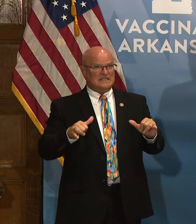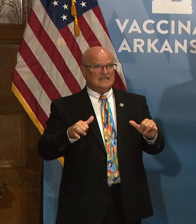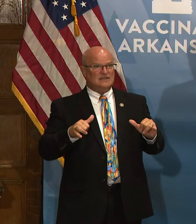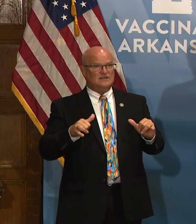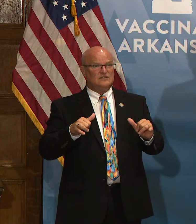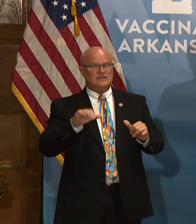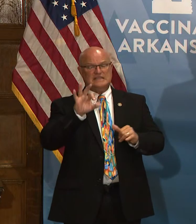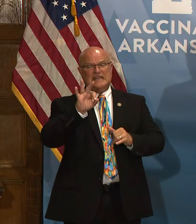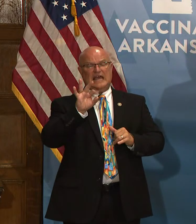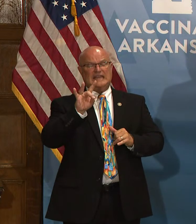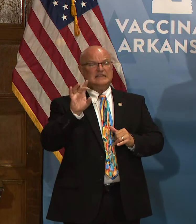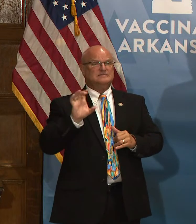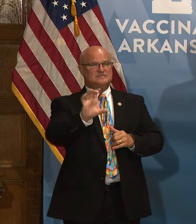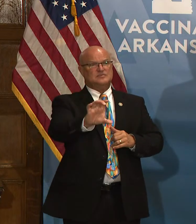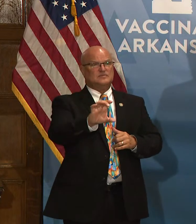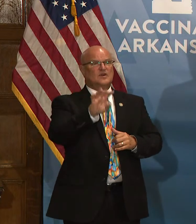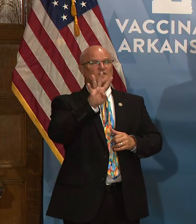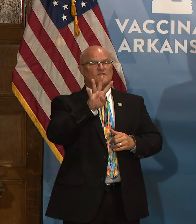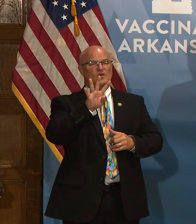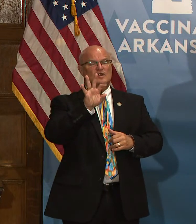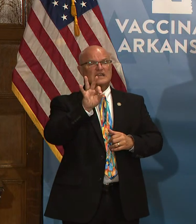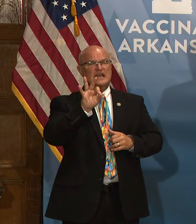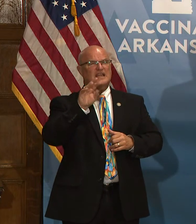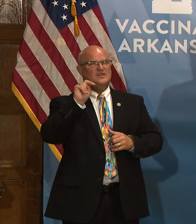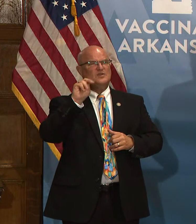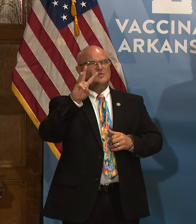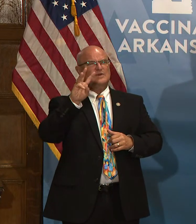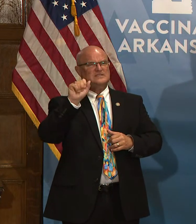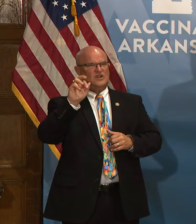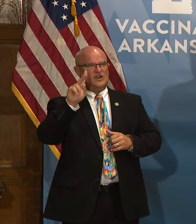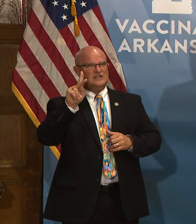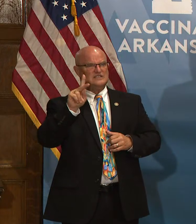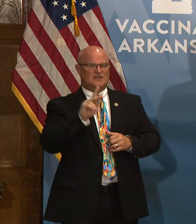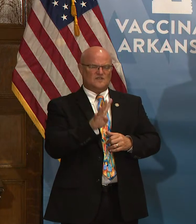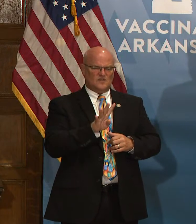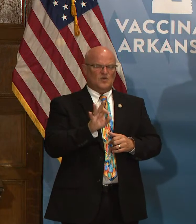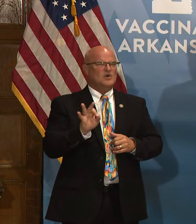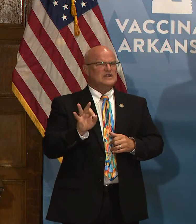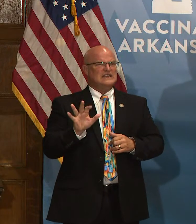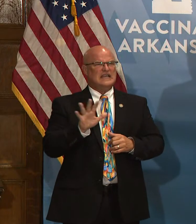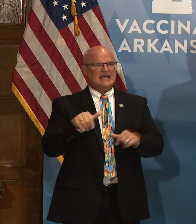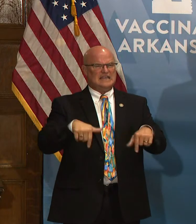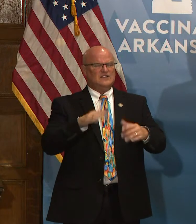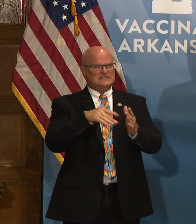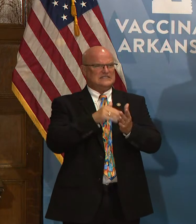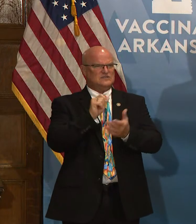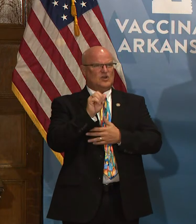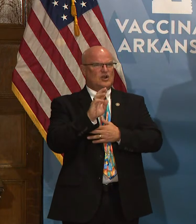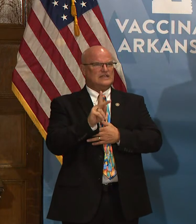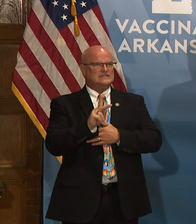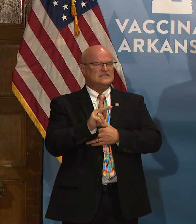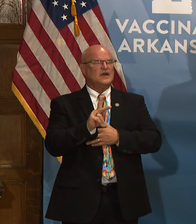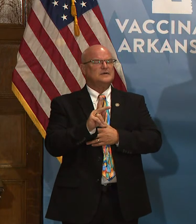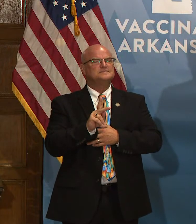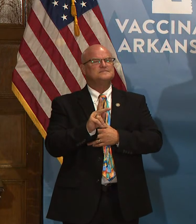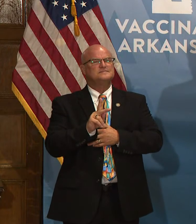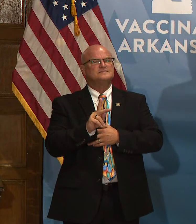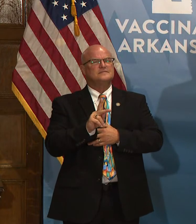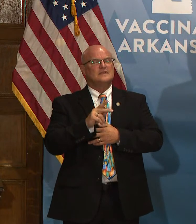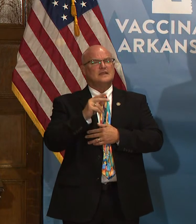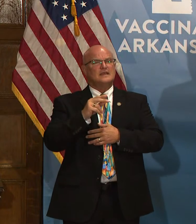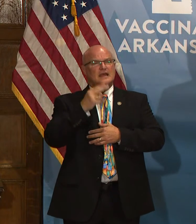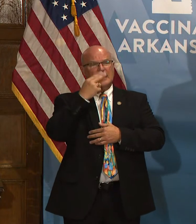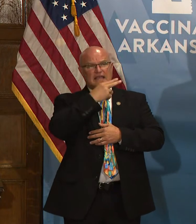allocated 98, approximately 49 in Northwest Arkansas, about 49 here in Central Arkansas.